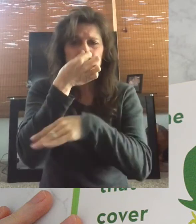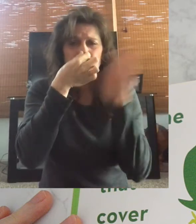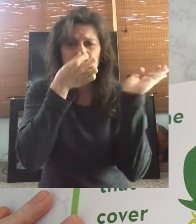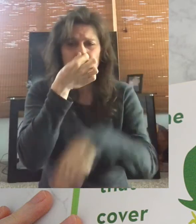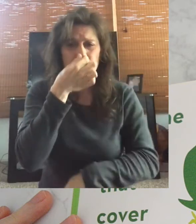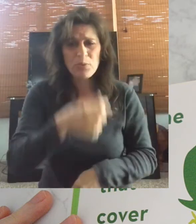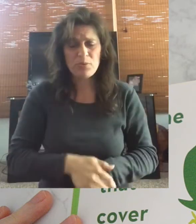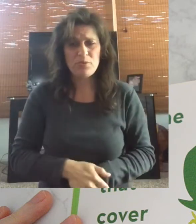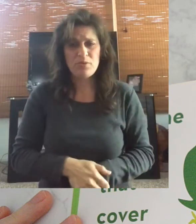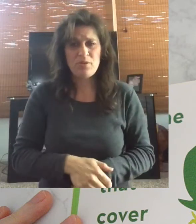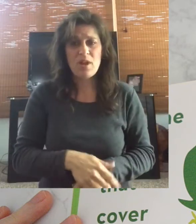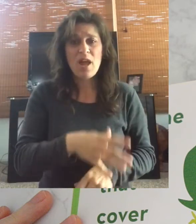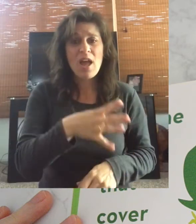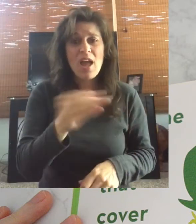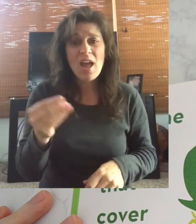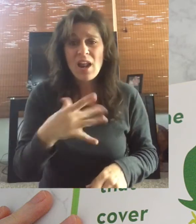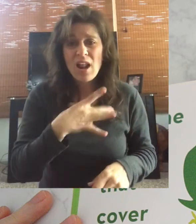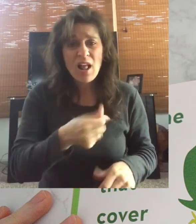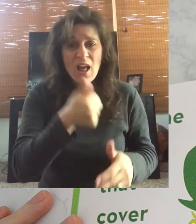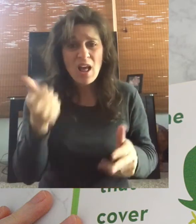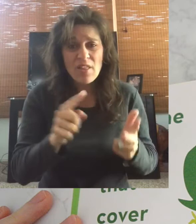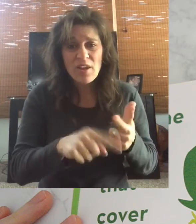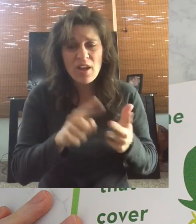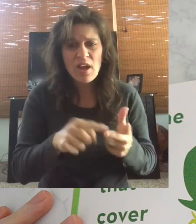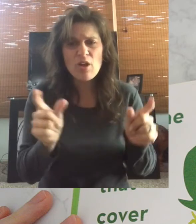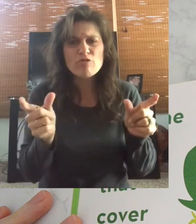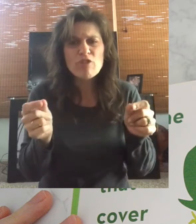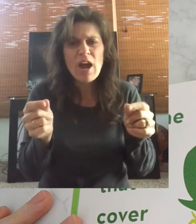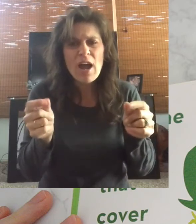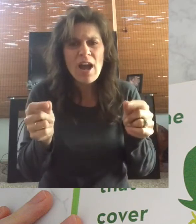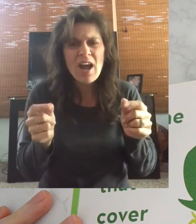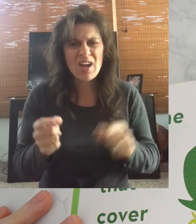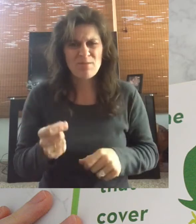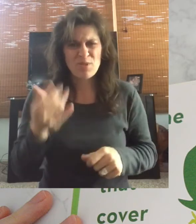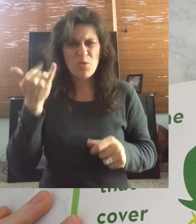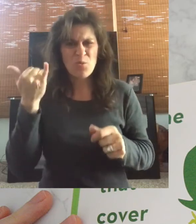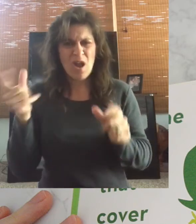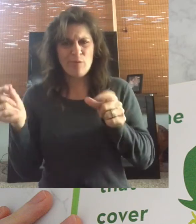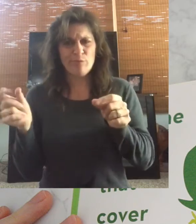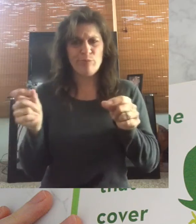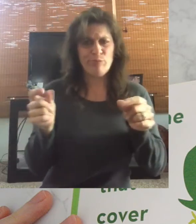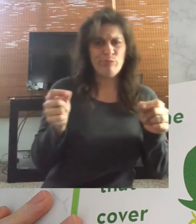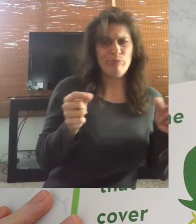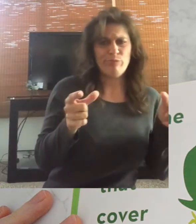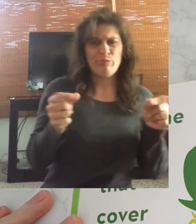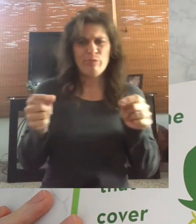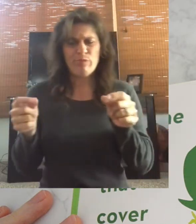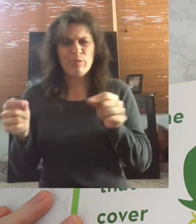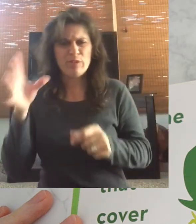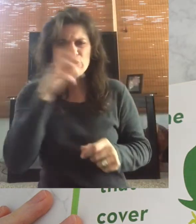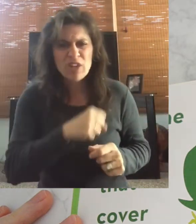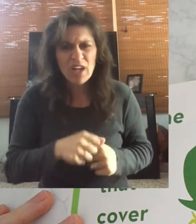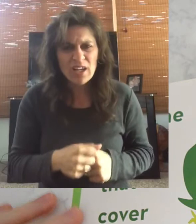Ew! While we're at it, crabs. What are they even doing crawling sideways like